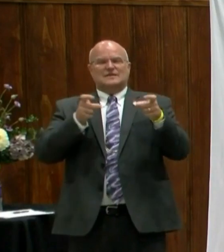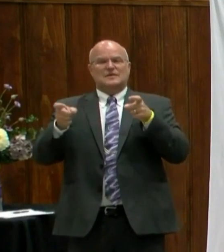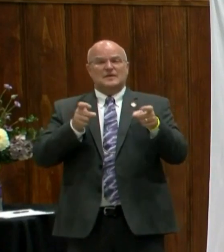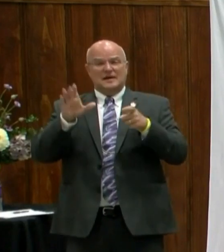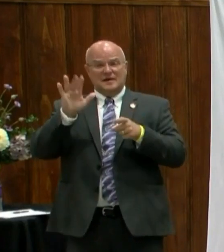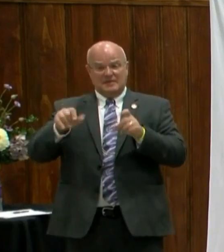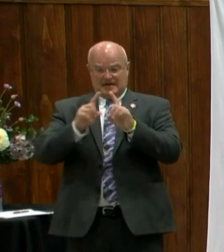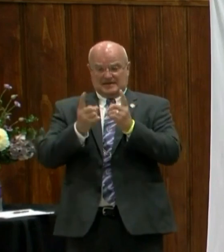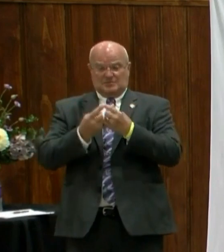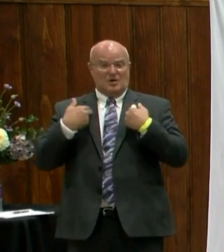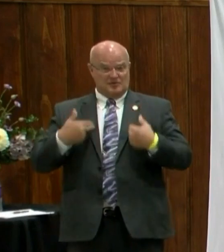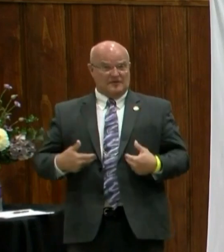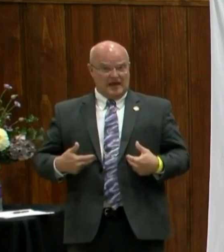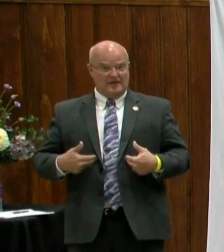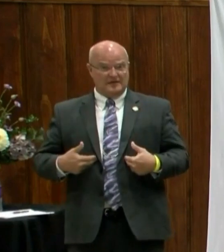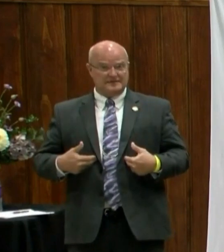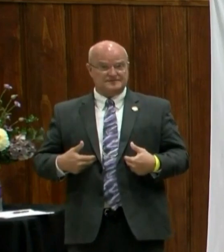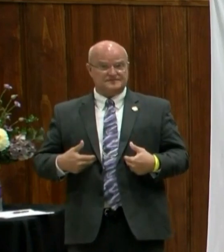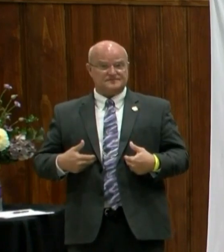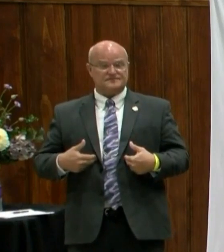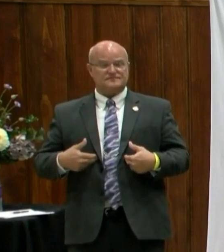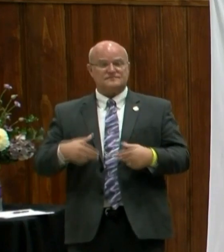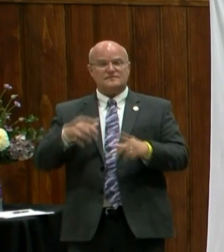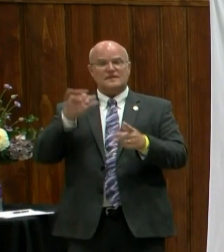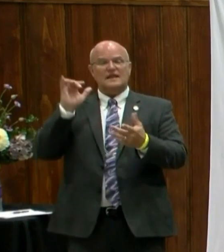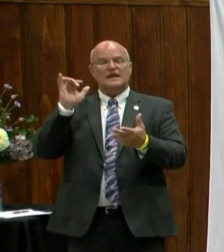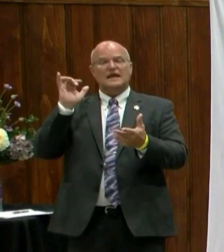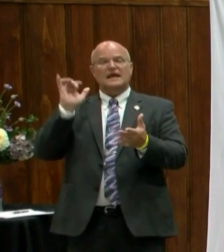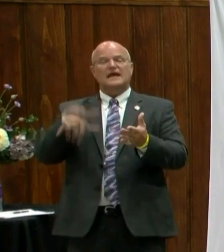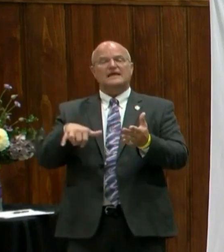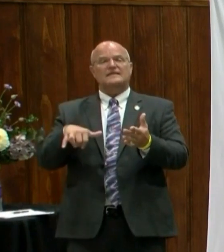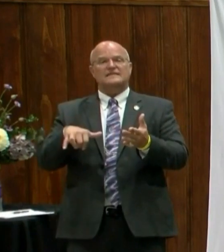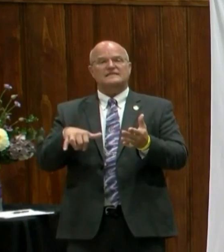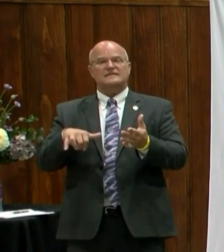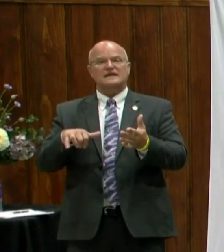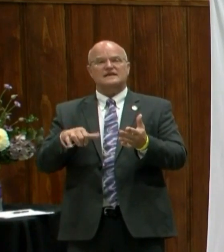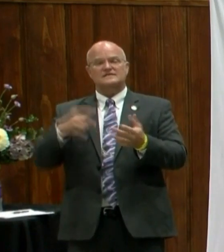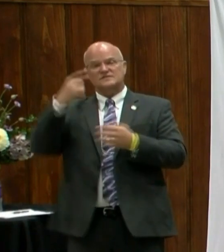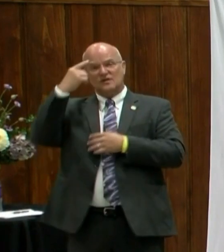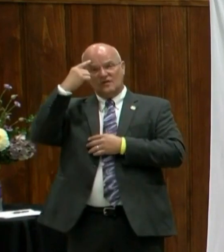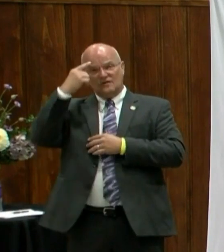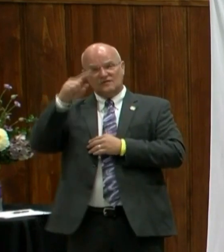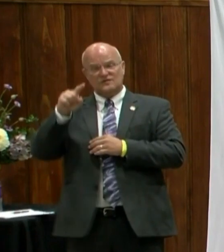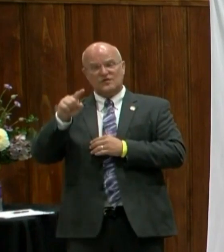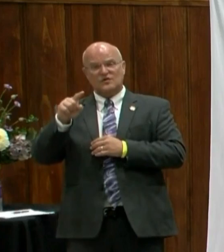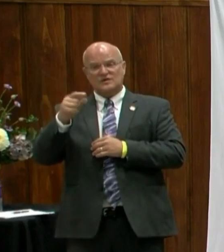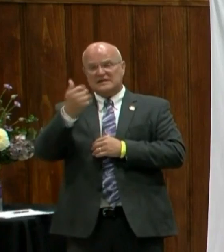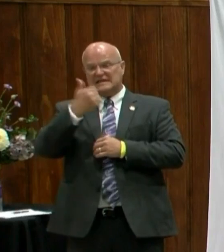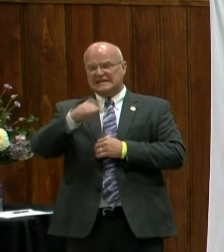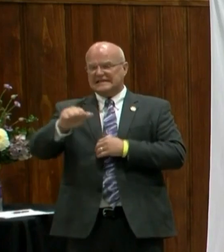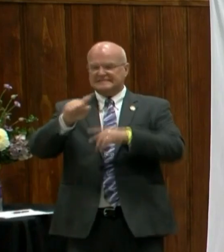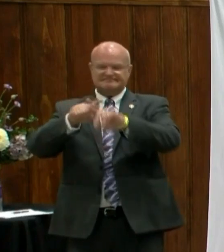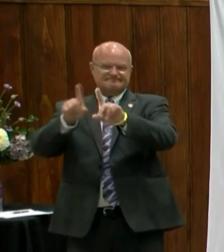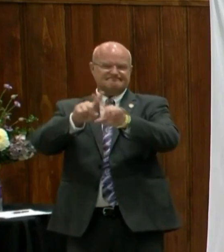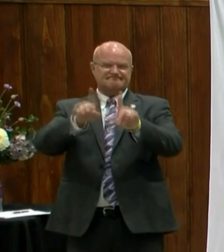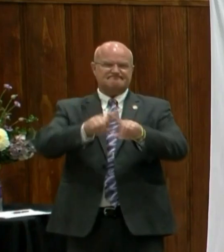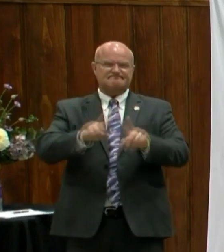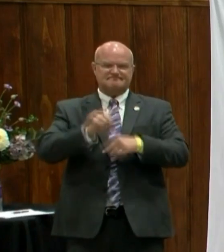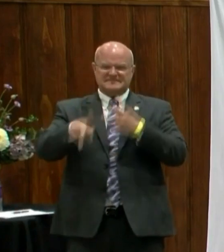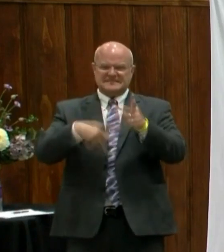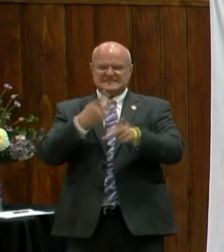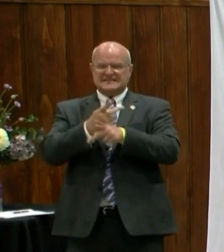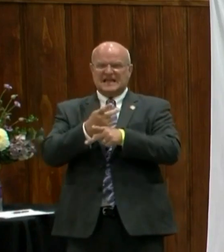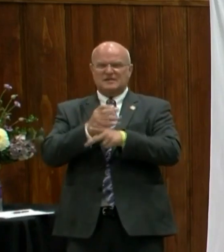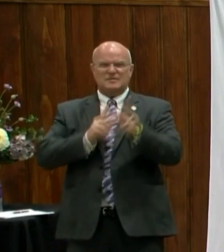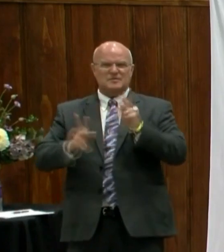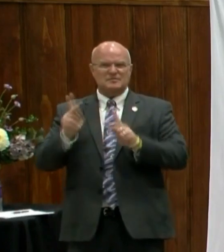maintained by the Department of Health. That is for any number of type